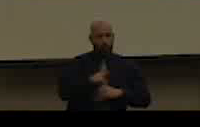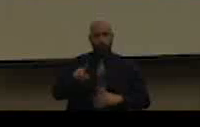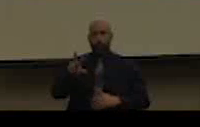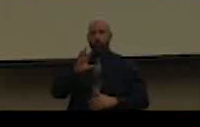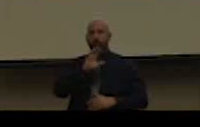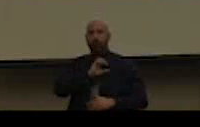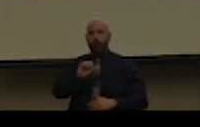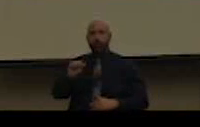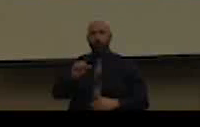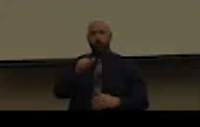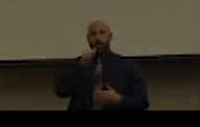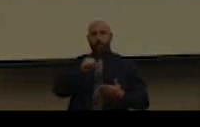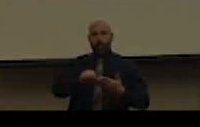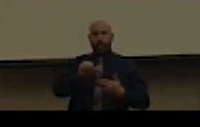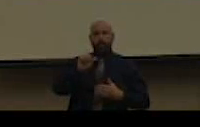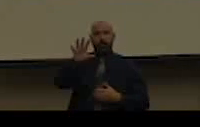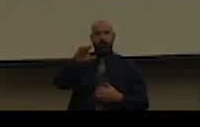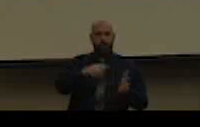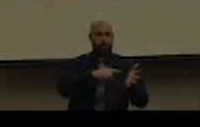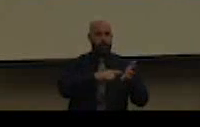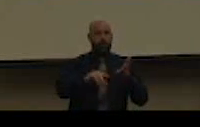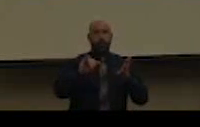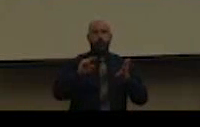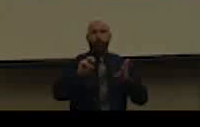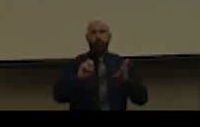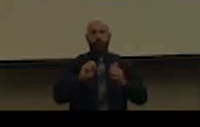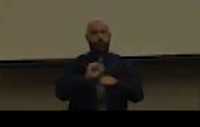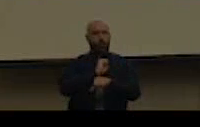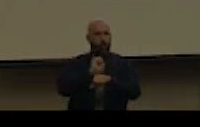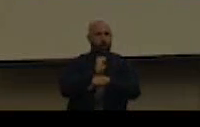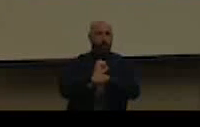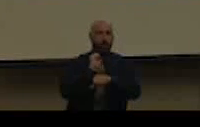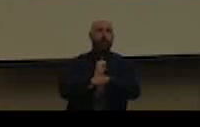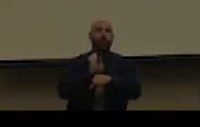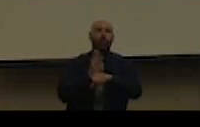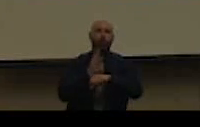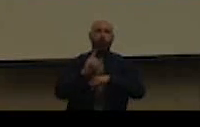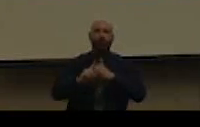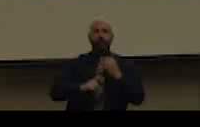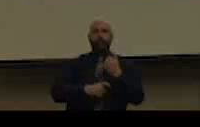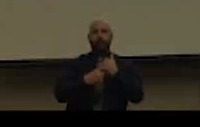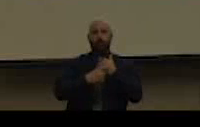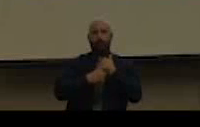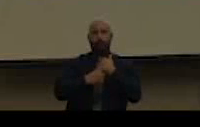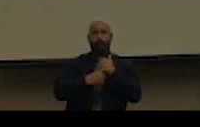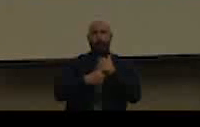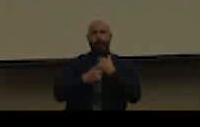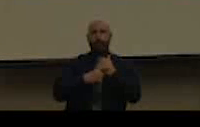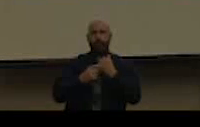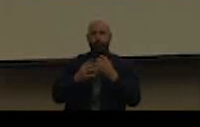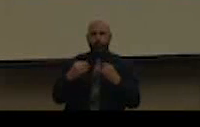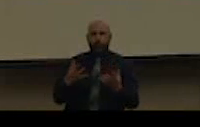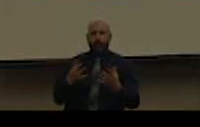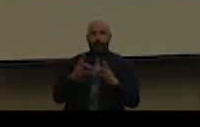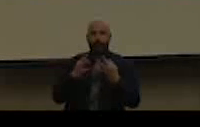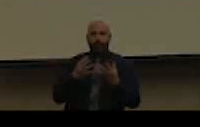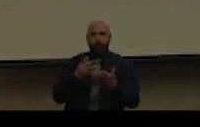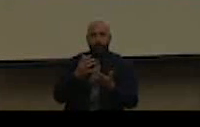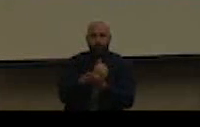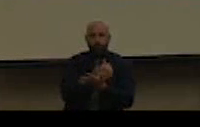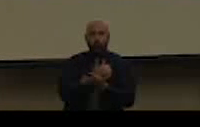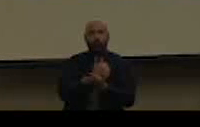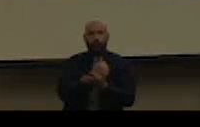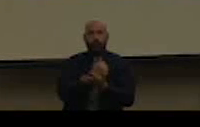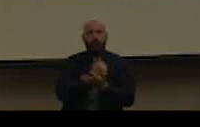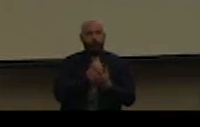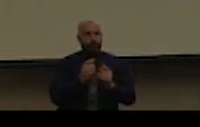been working overtime to get these families through all the final hoops so that they can use the dollars that exist to have their child in care.